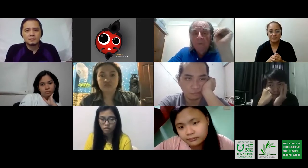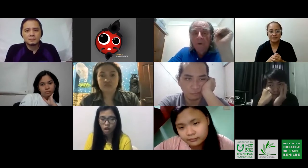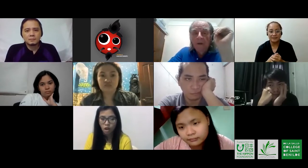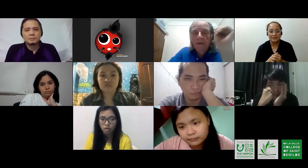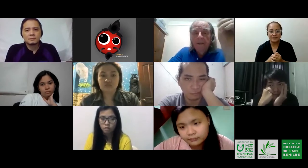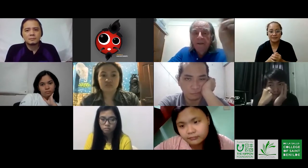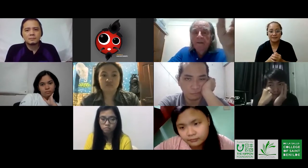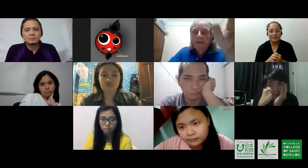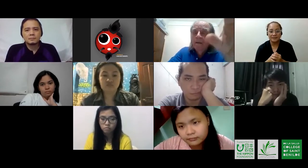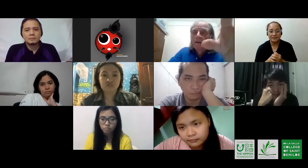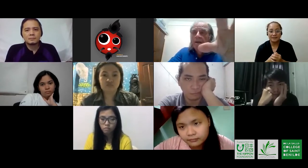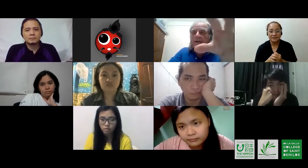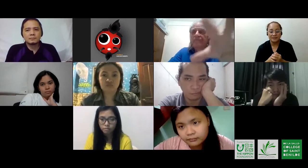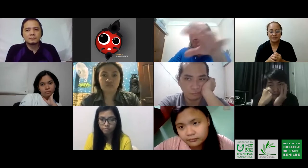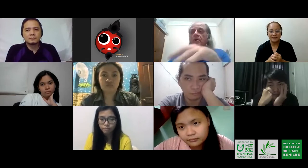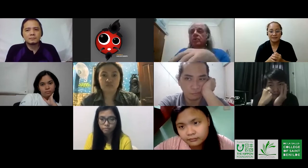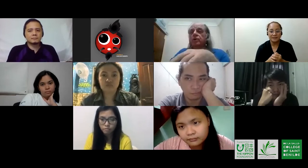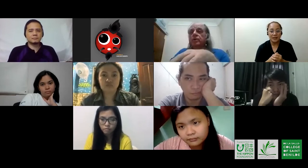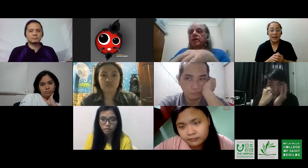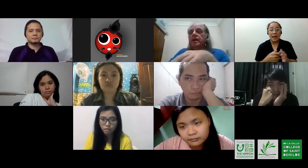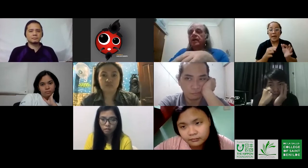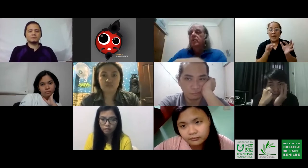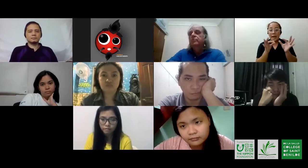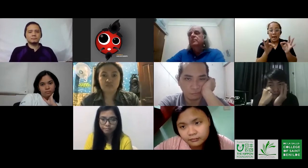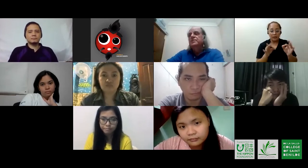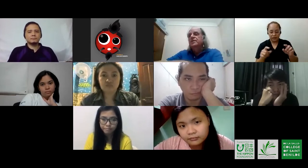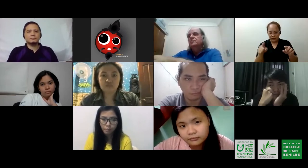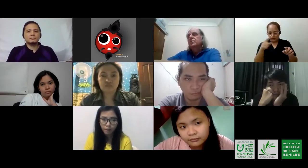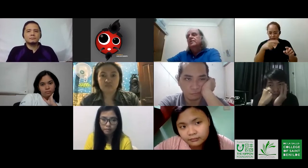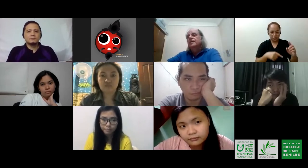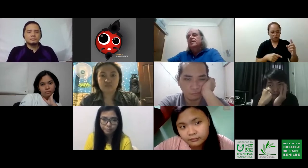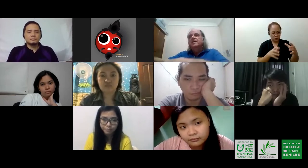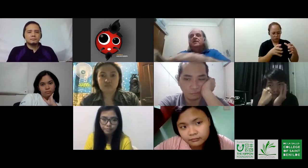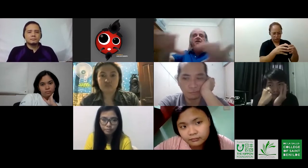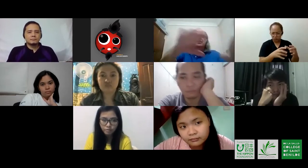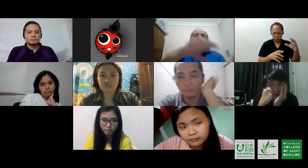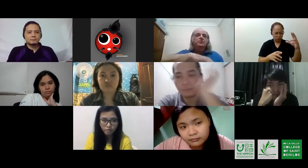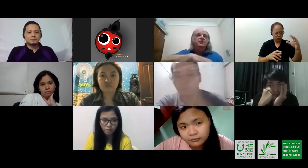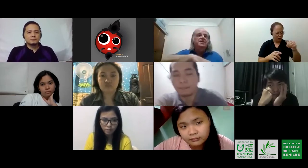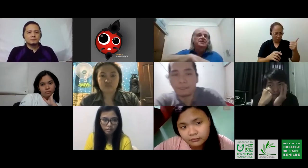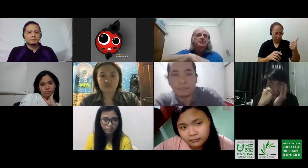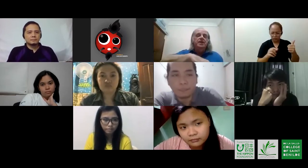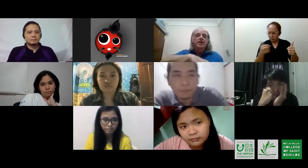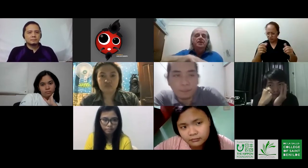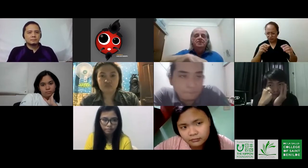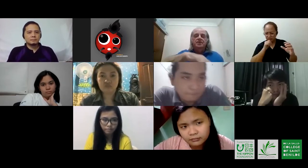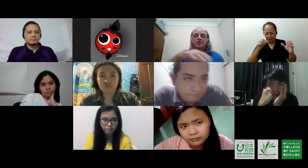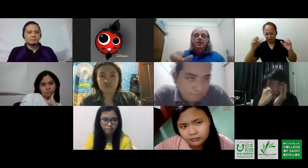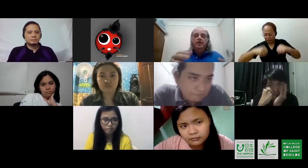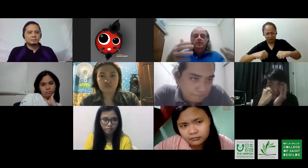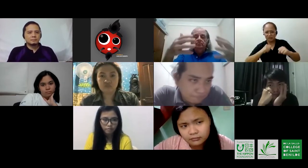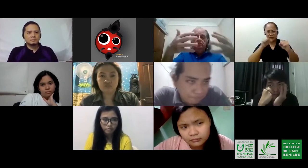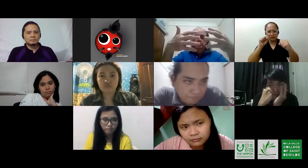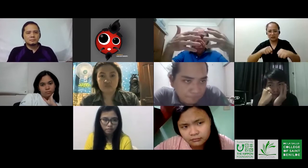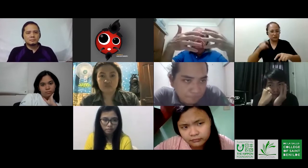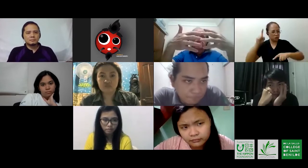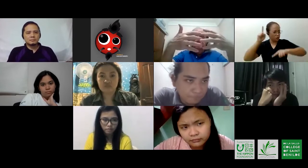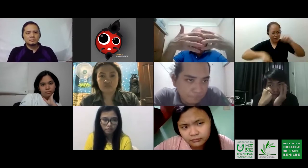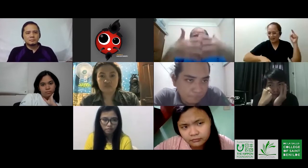Okay, and then if you don't agree, like one group says one thing and the other group says something else, and you can't work it